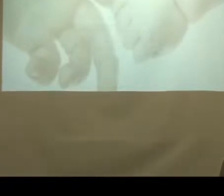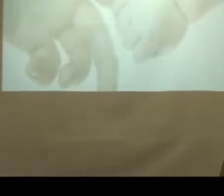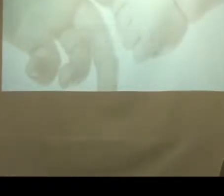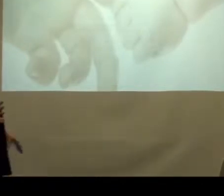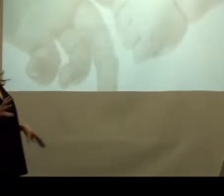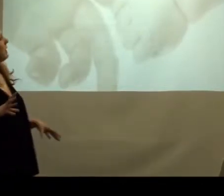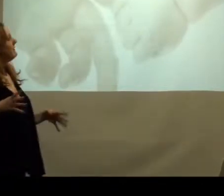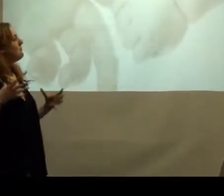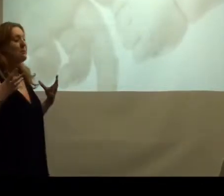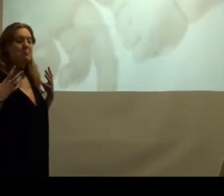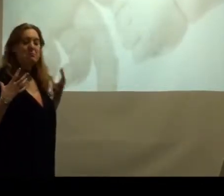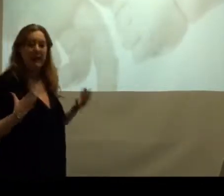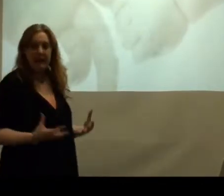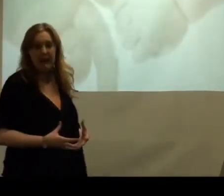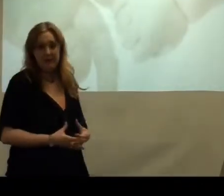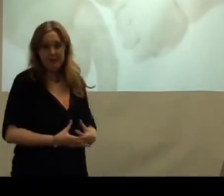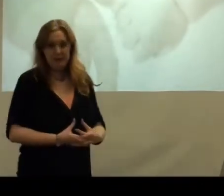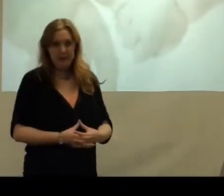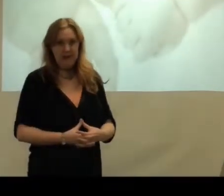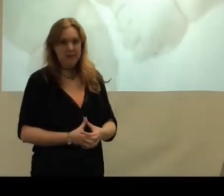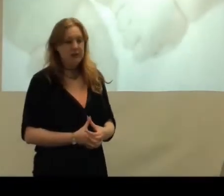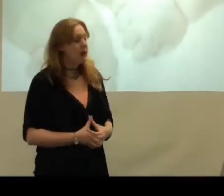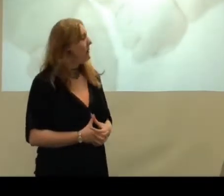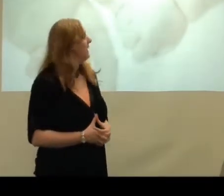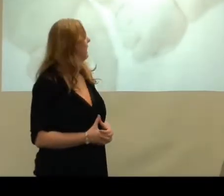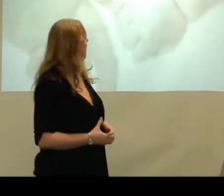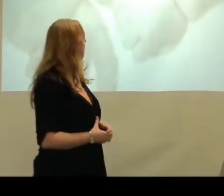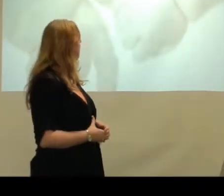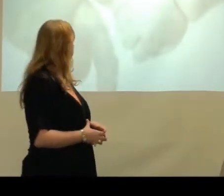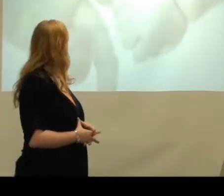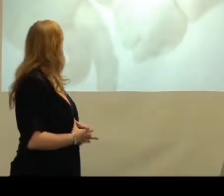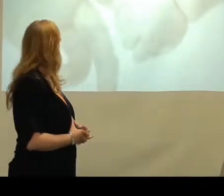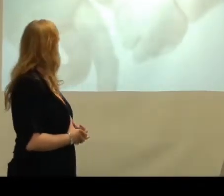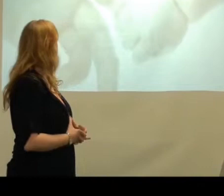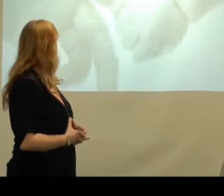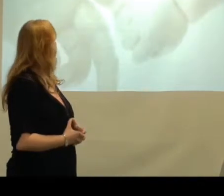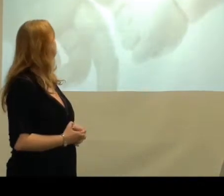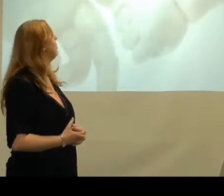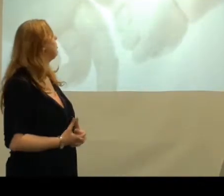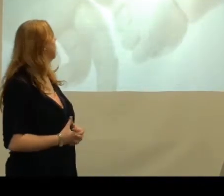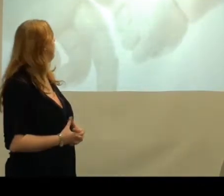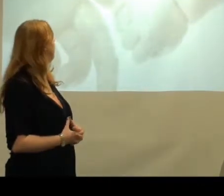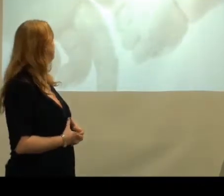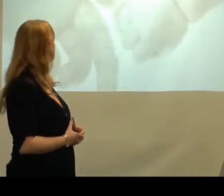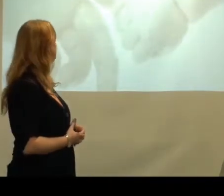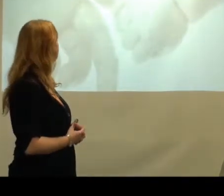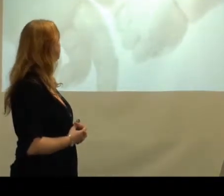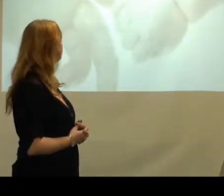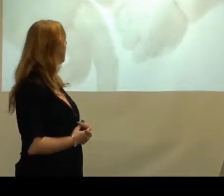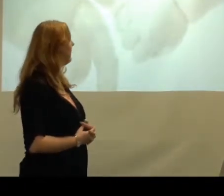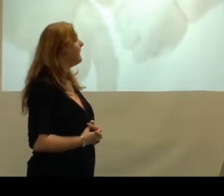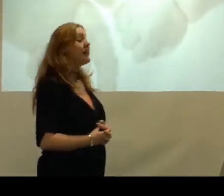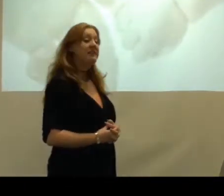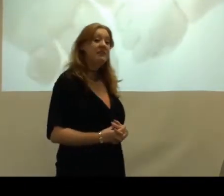Contrary to what many have believed, it has been proven conclusively that babies who sign